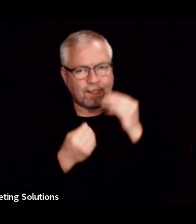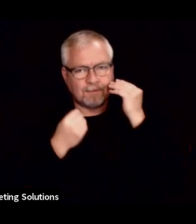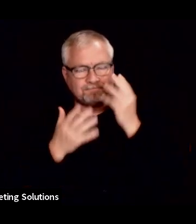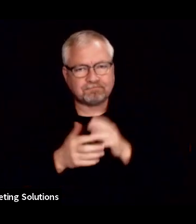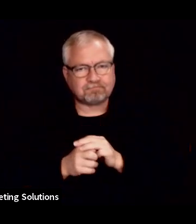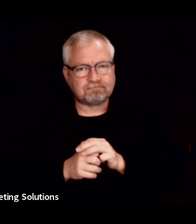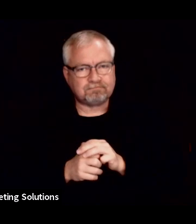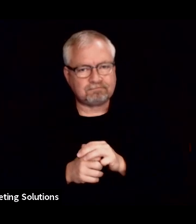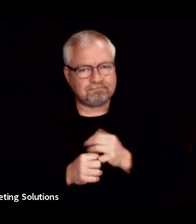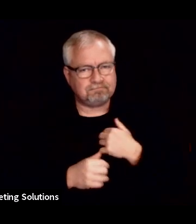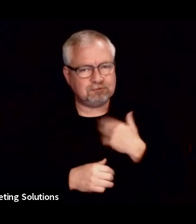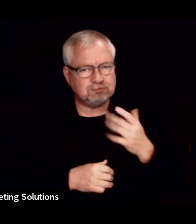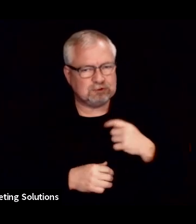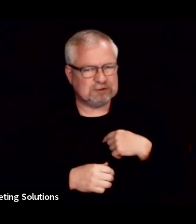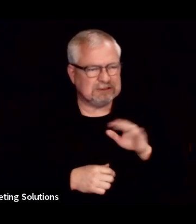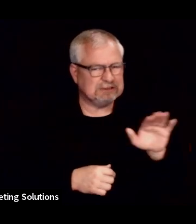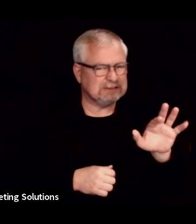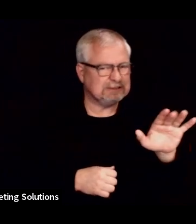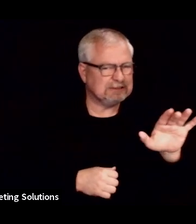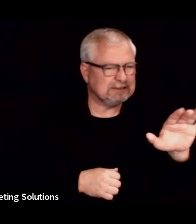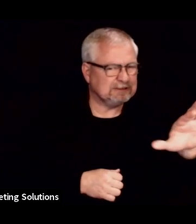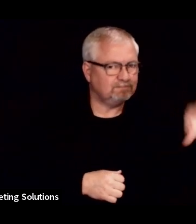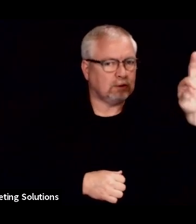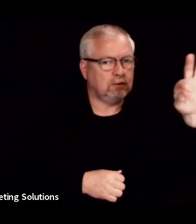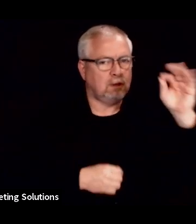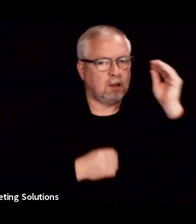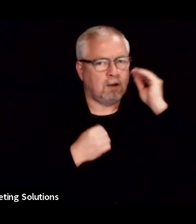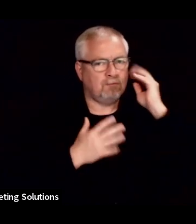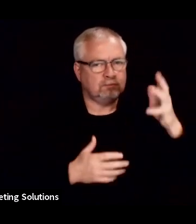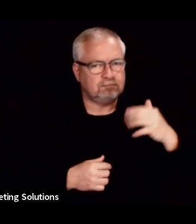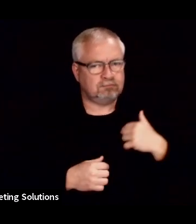that question while we're still on the call here, whether it's